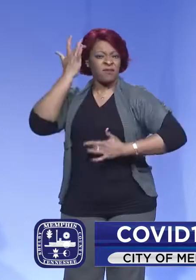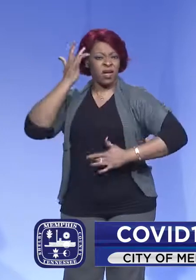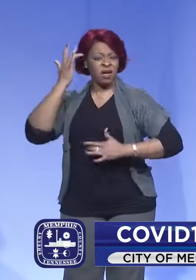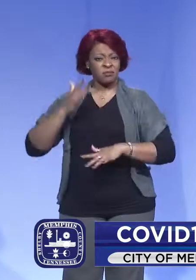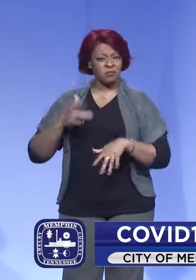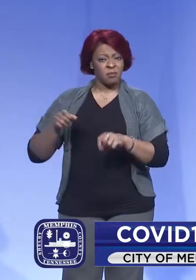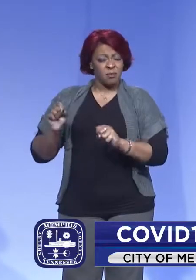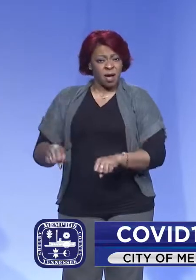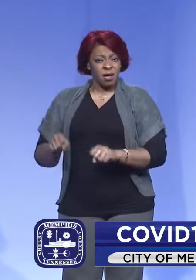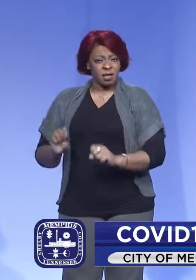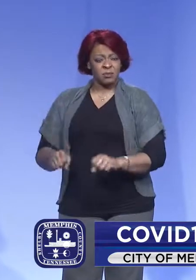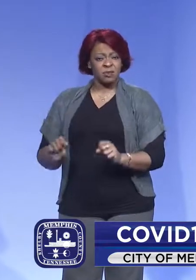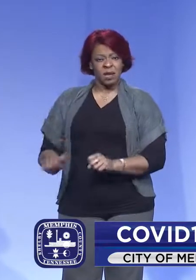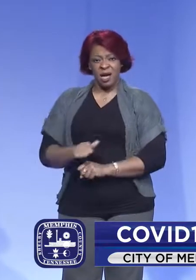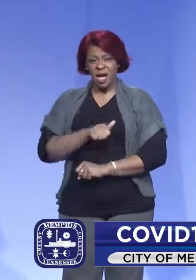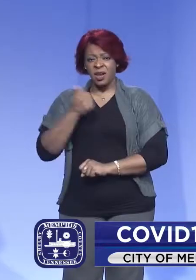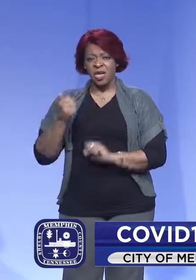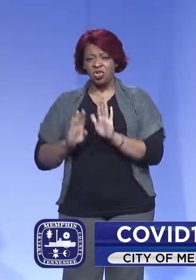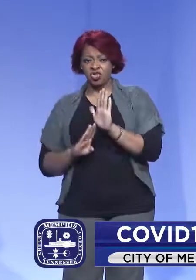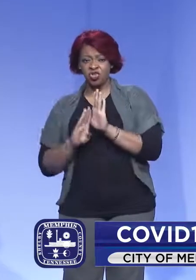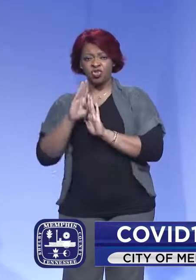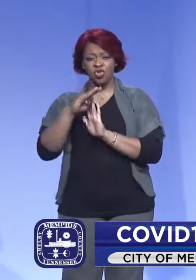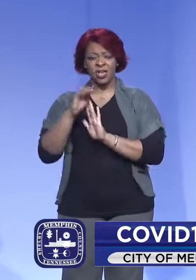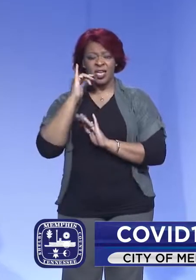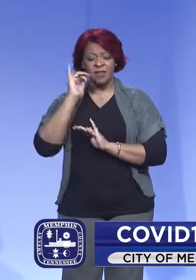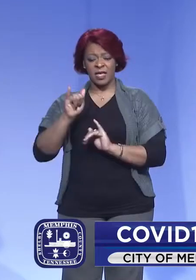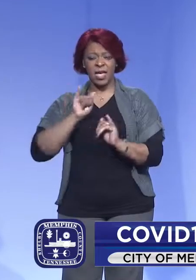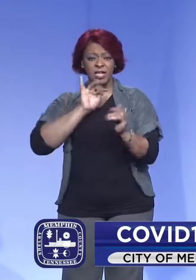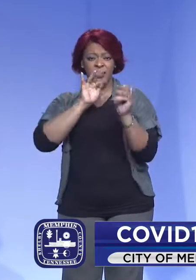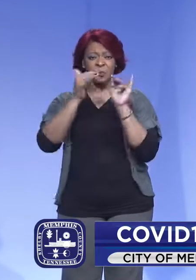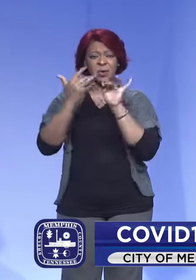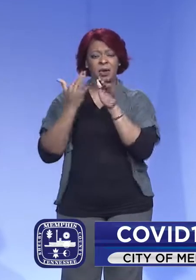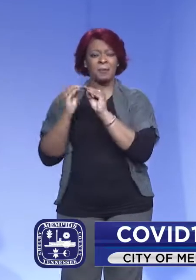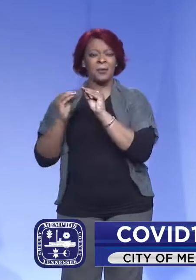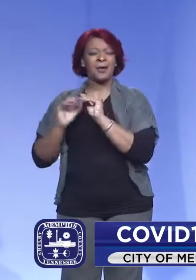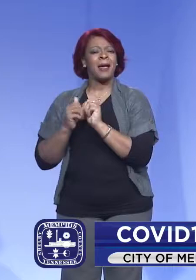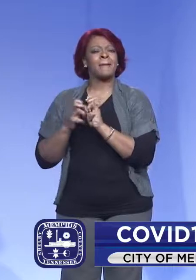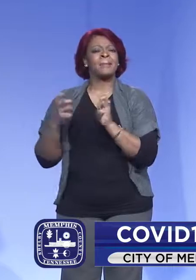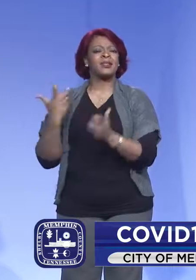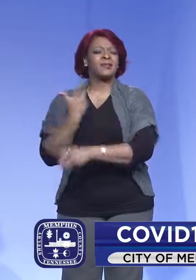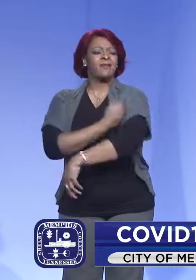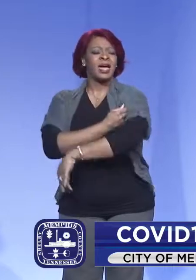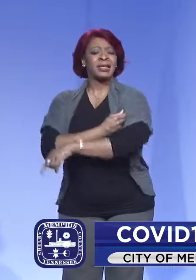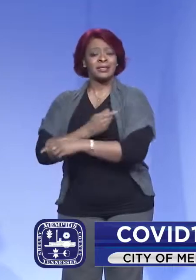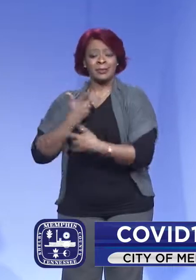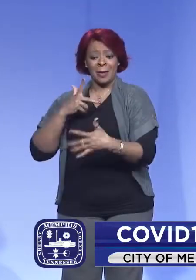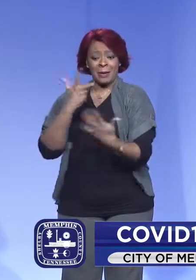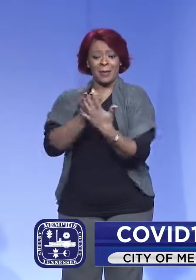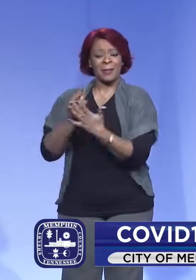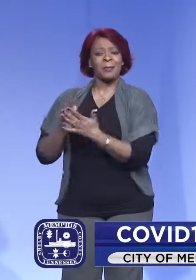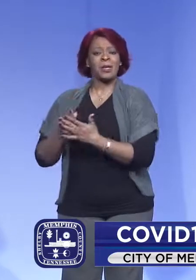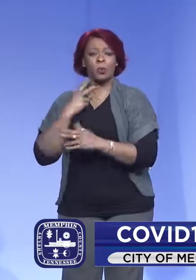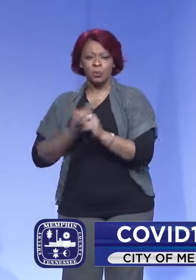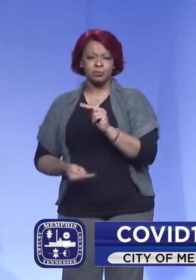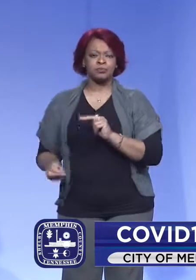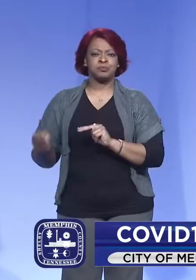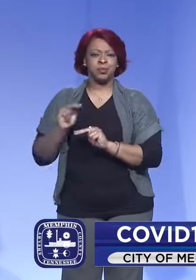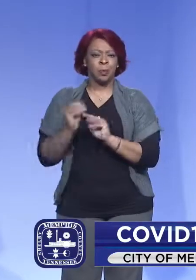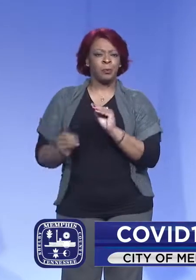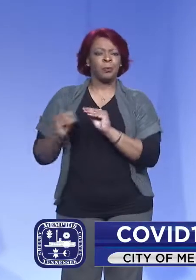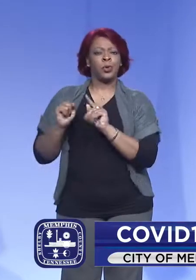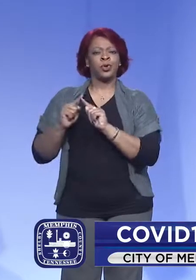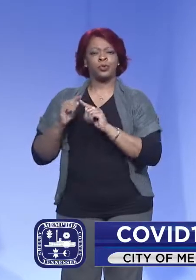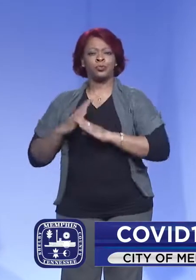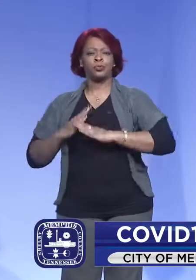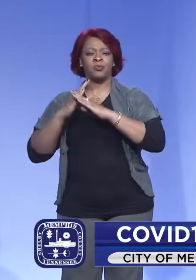at the possibility of another surge if the strain spreads? And how much would vaccination efforts have to be ramped up in order to keep